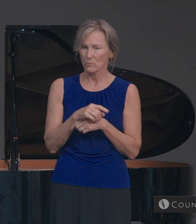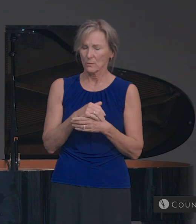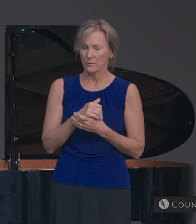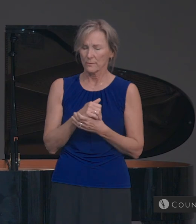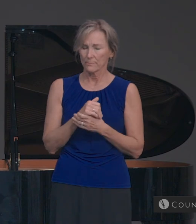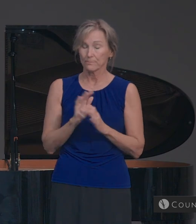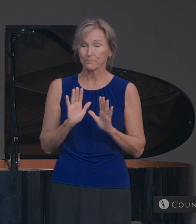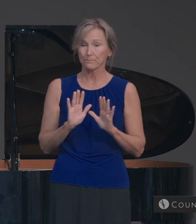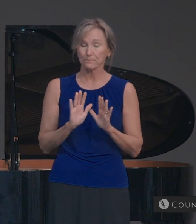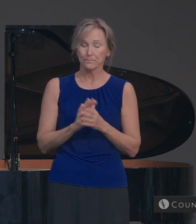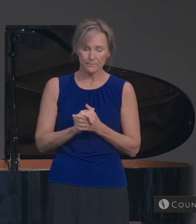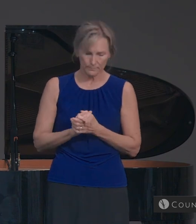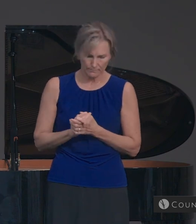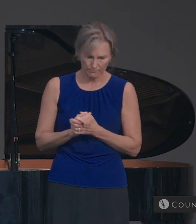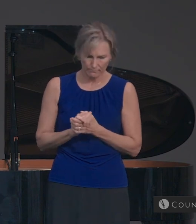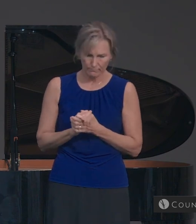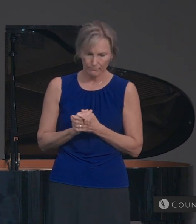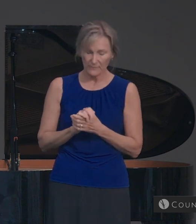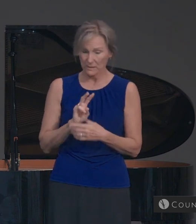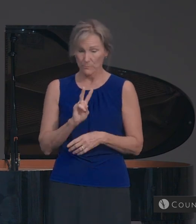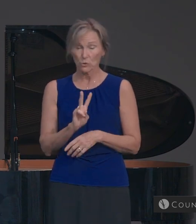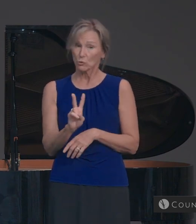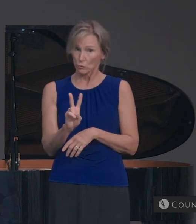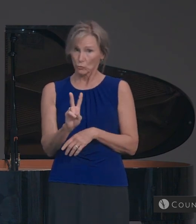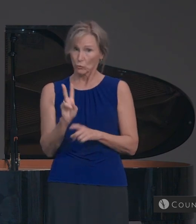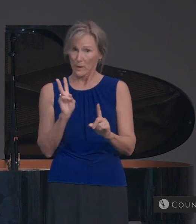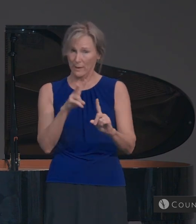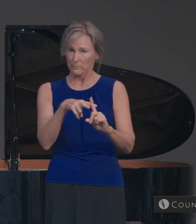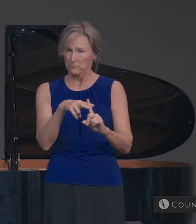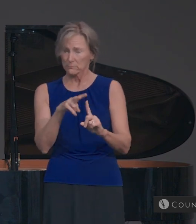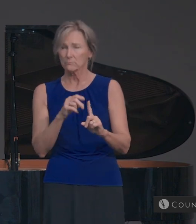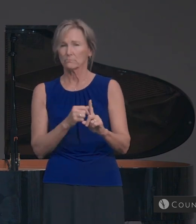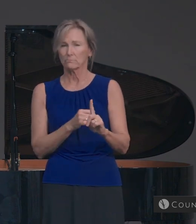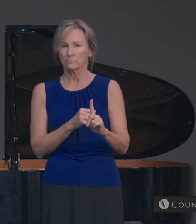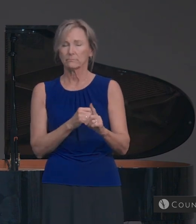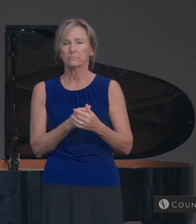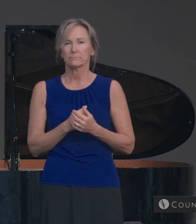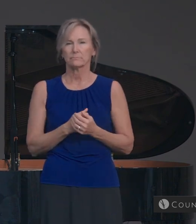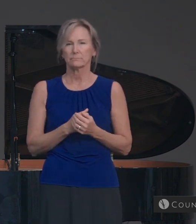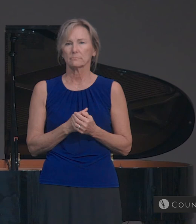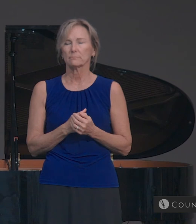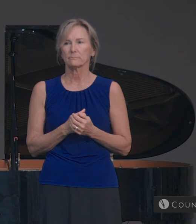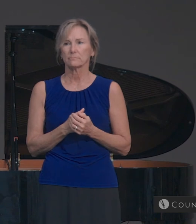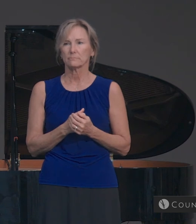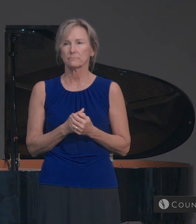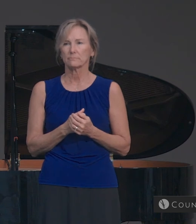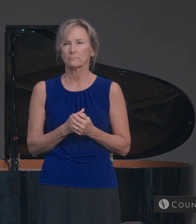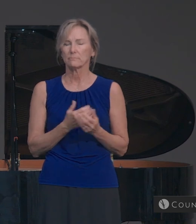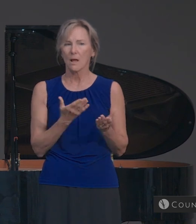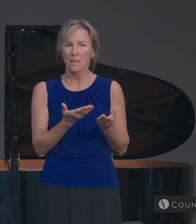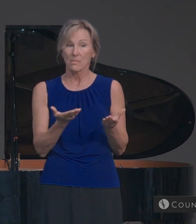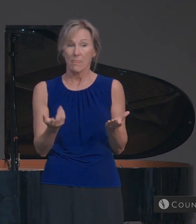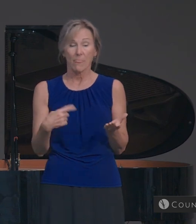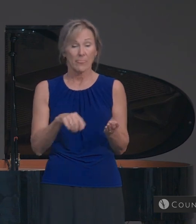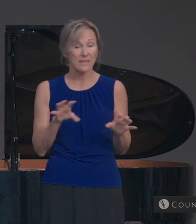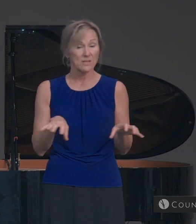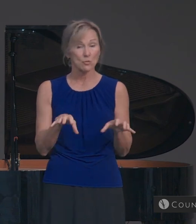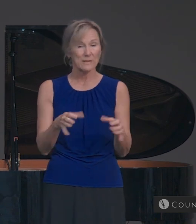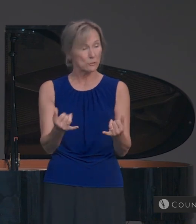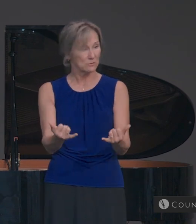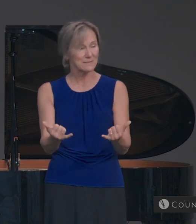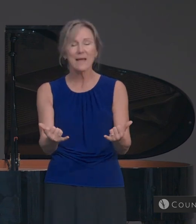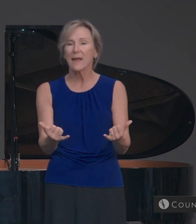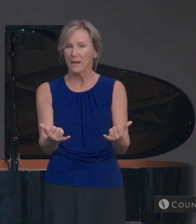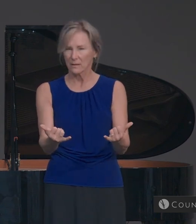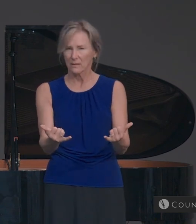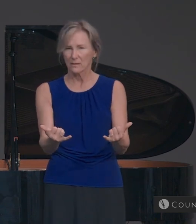But I think number two, the implication is what we do today, the things we